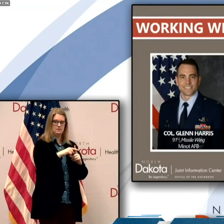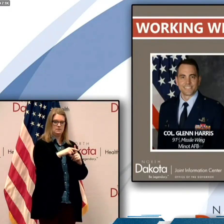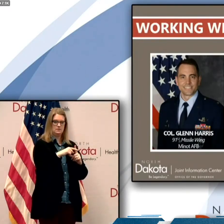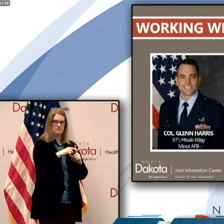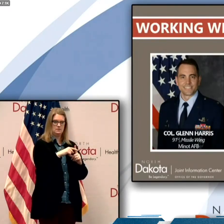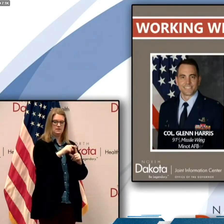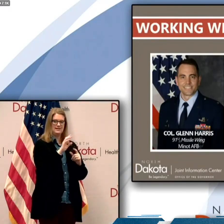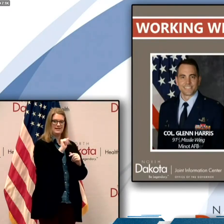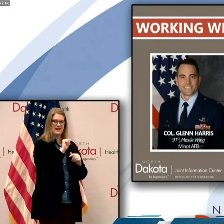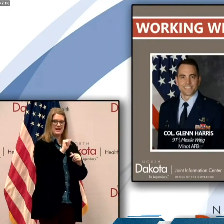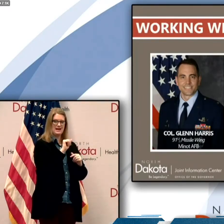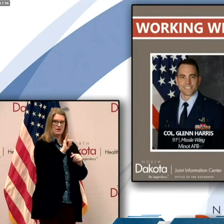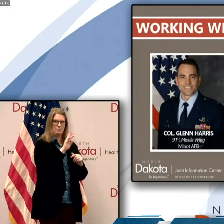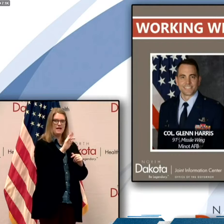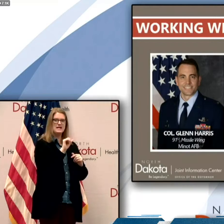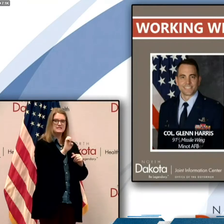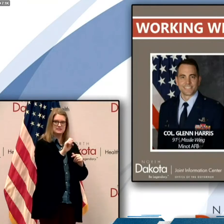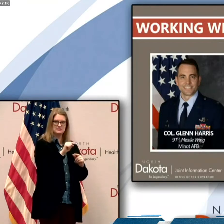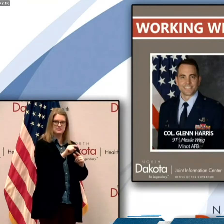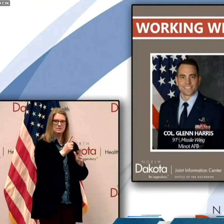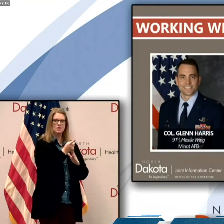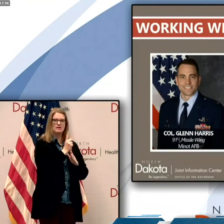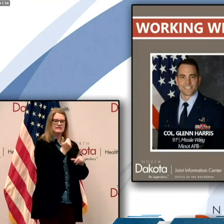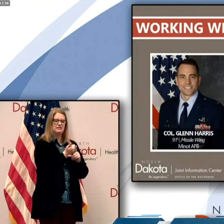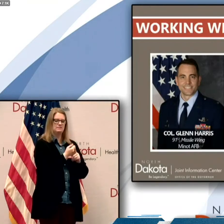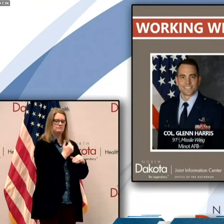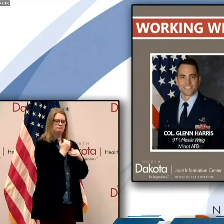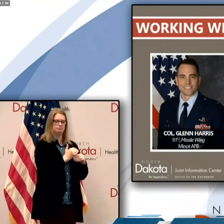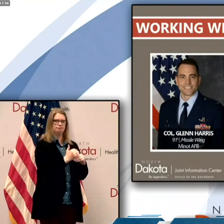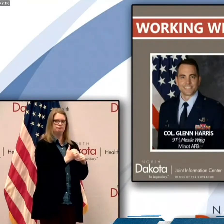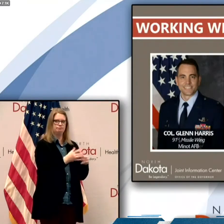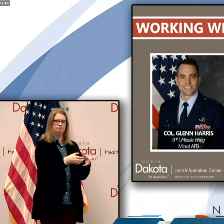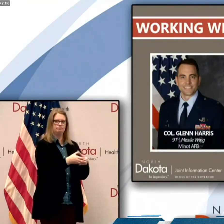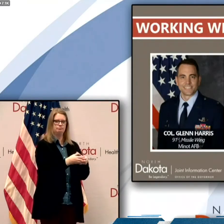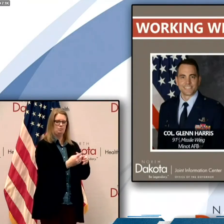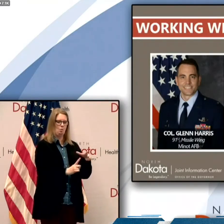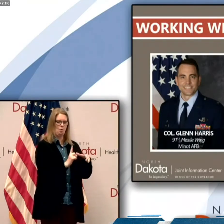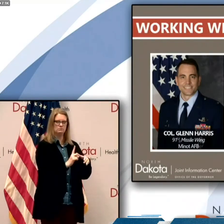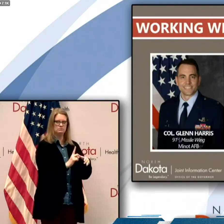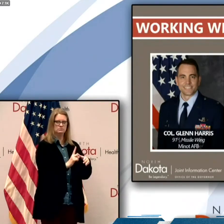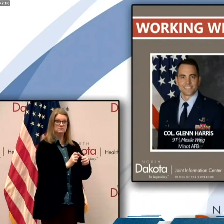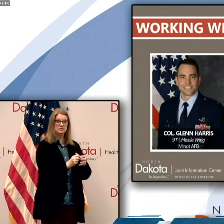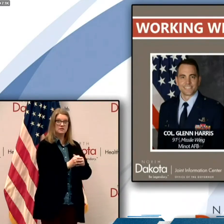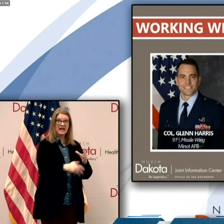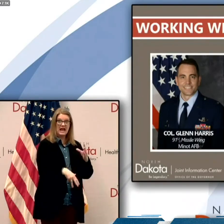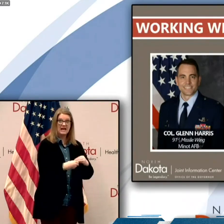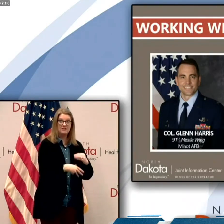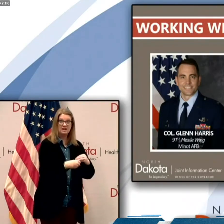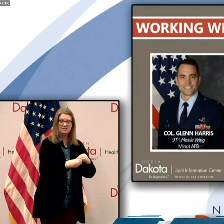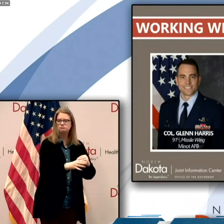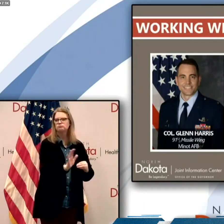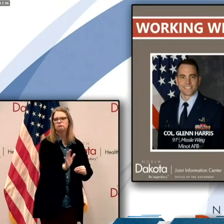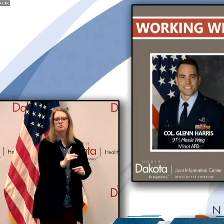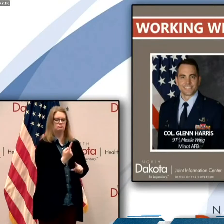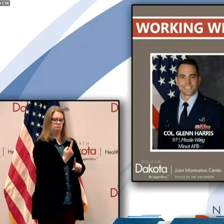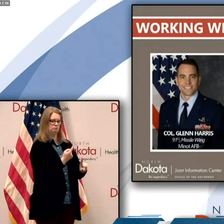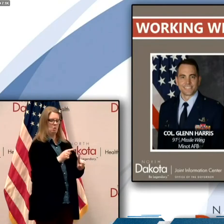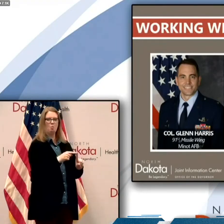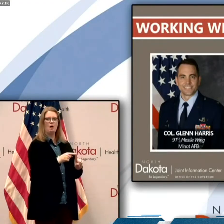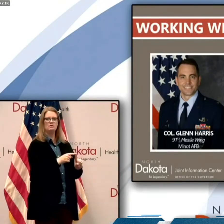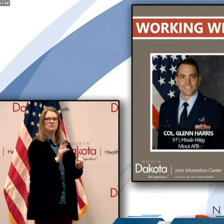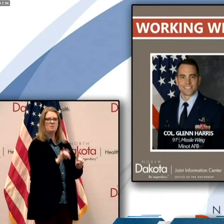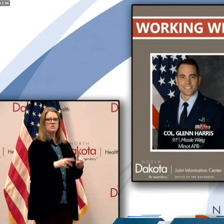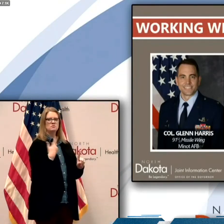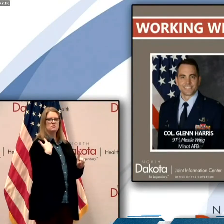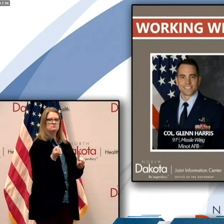there at the air base so far. That was early on. It was contained. They've had no breakouts since then. That individual has recovered,